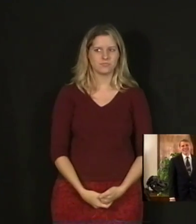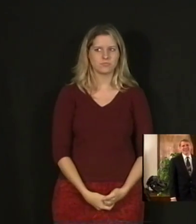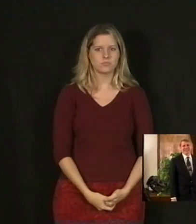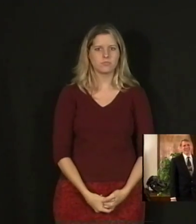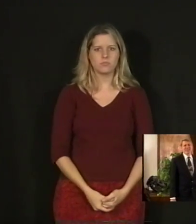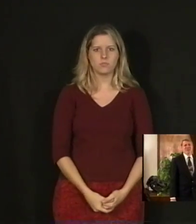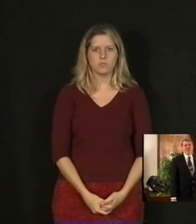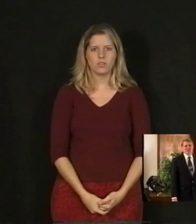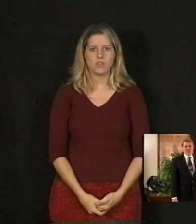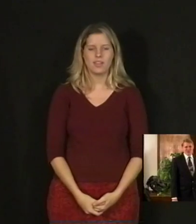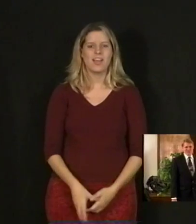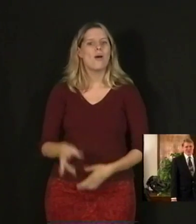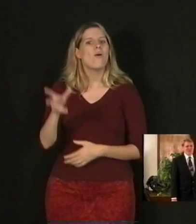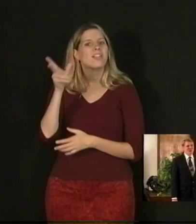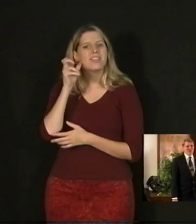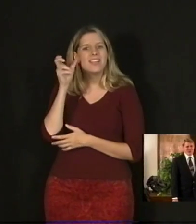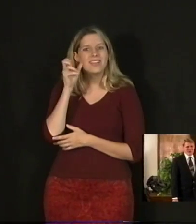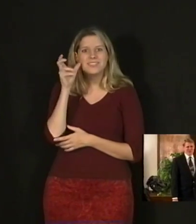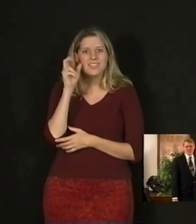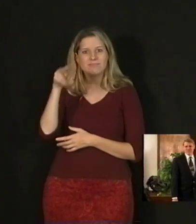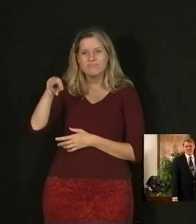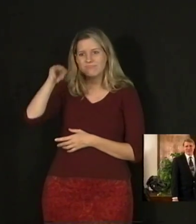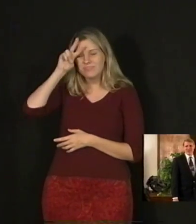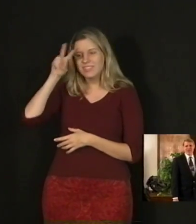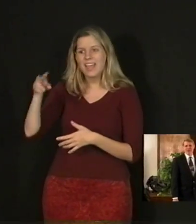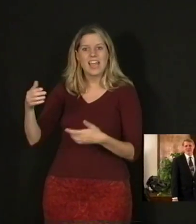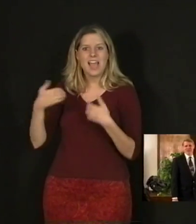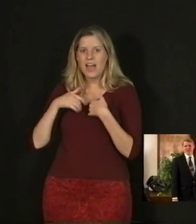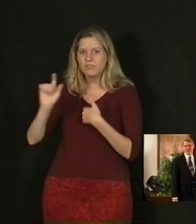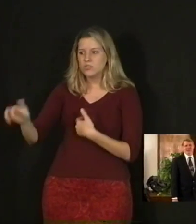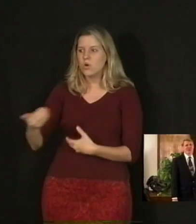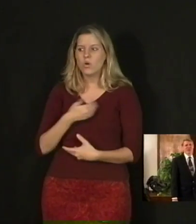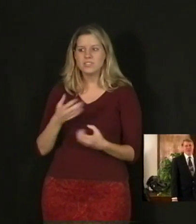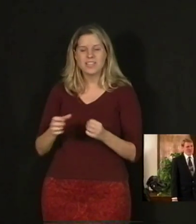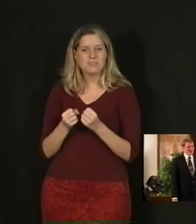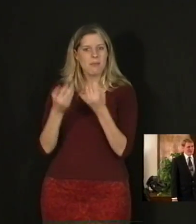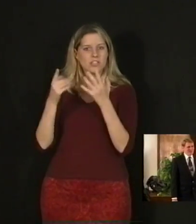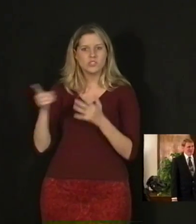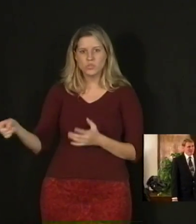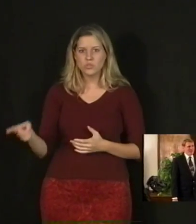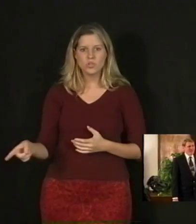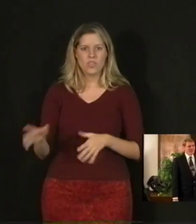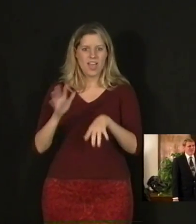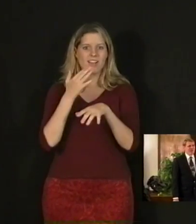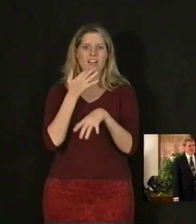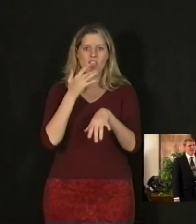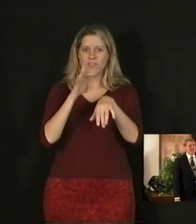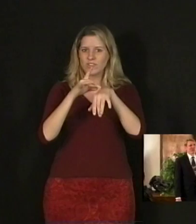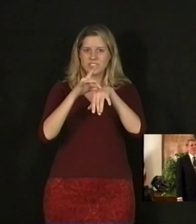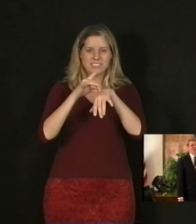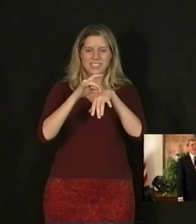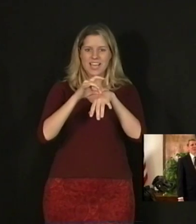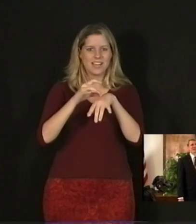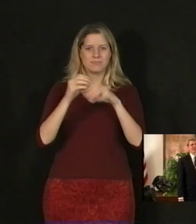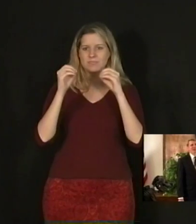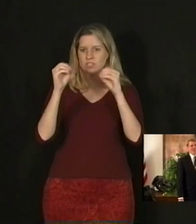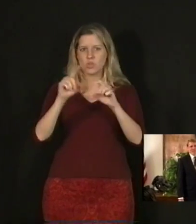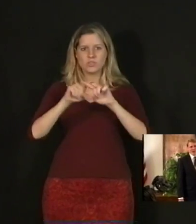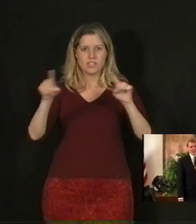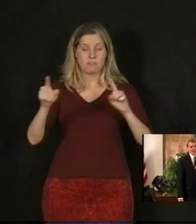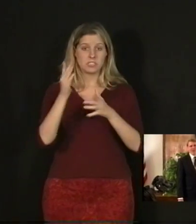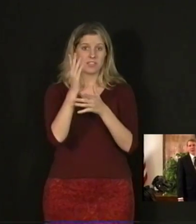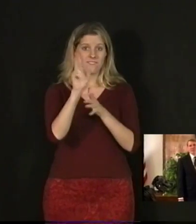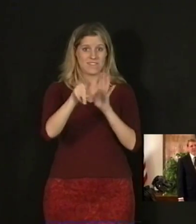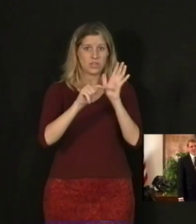Well, listen, you idiot, they do have souls as much as you do. The color of your skin makes no difference. In Part 7, we talk about where the races